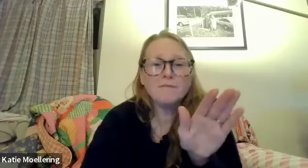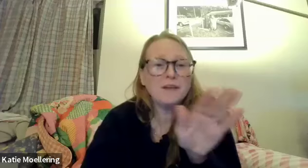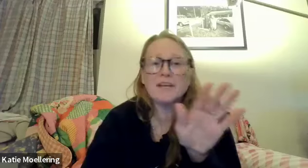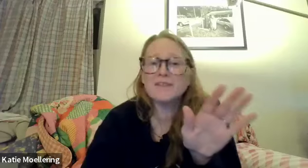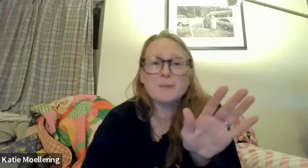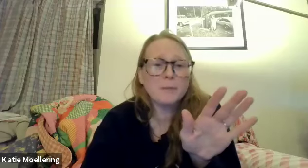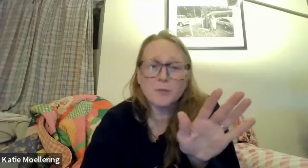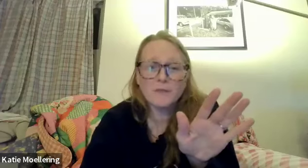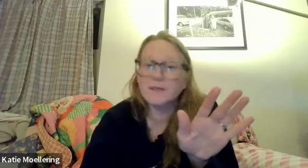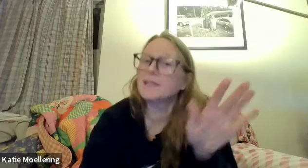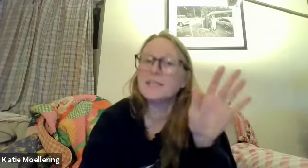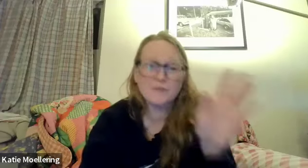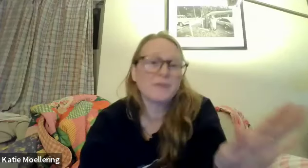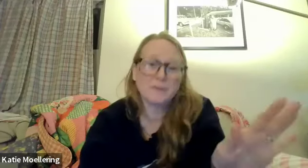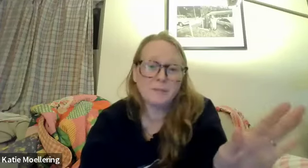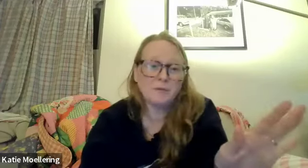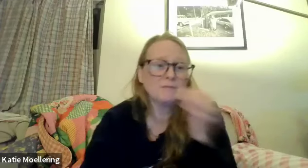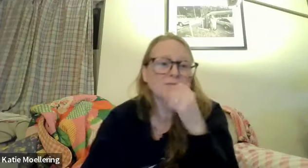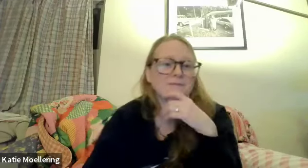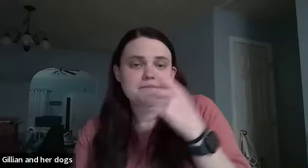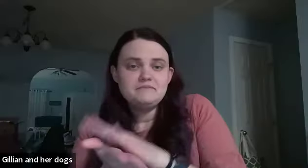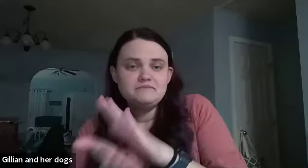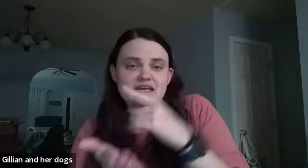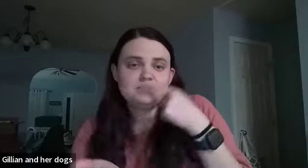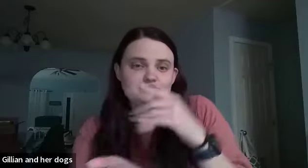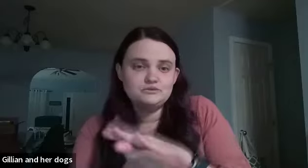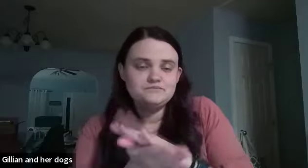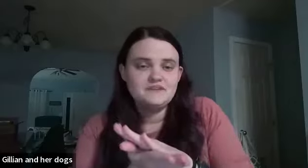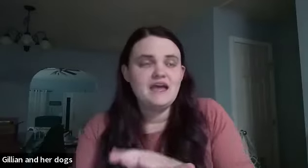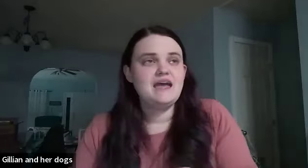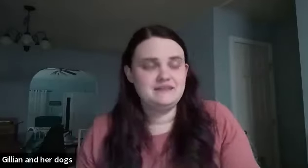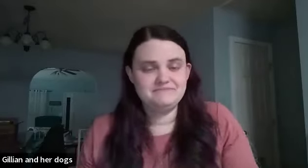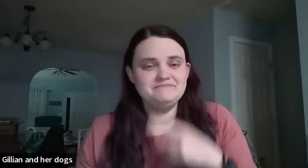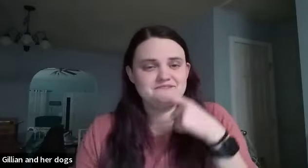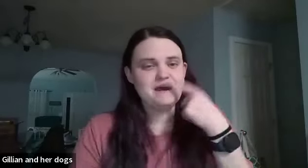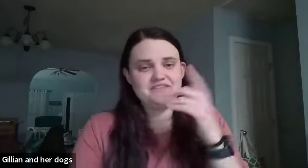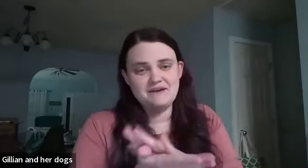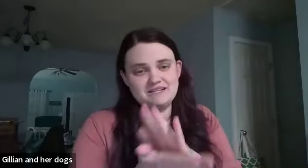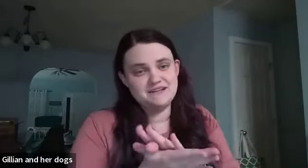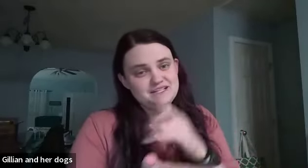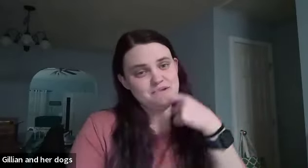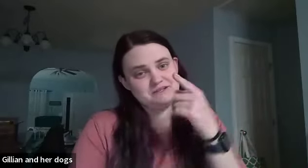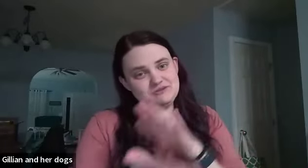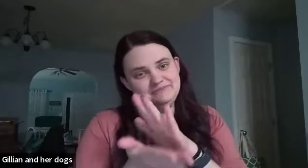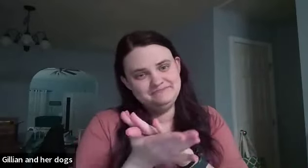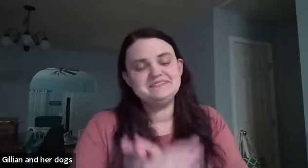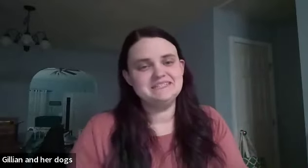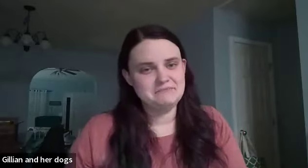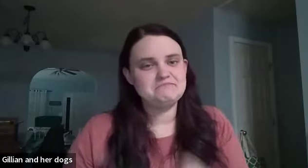They don't care if it's public or private. It is for right? hearing people. Right? They're like hearing school. So I think that one is funny. So public school. Yep.